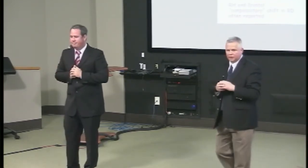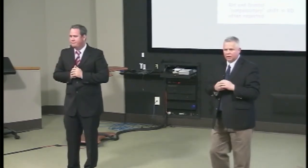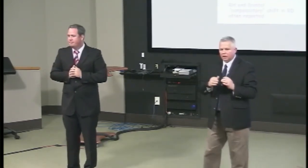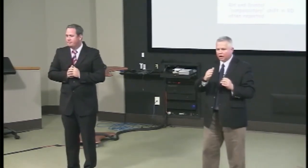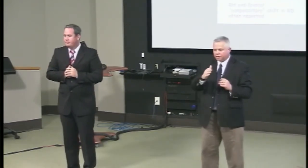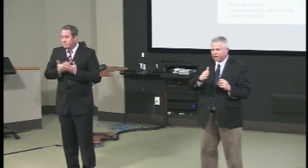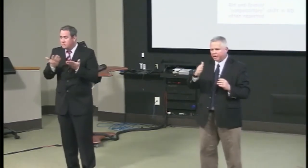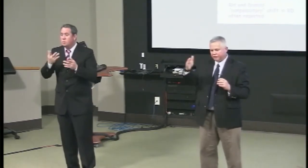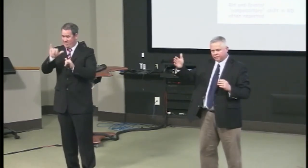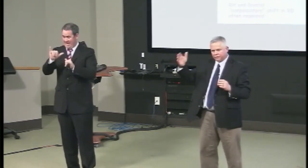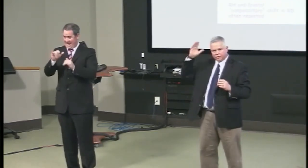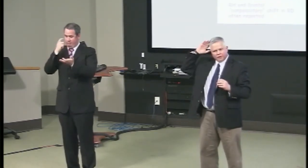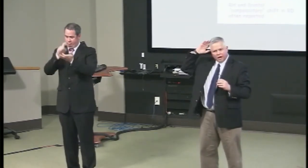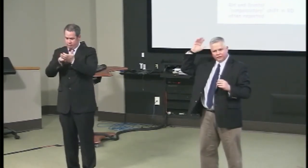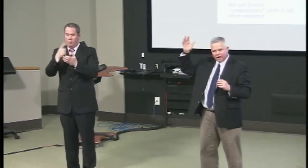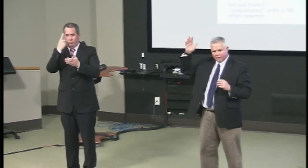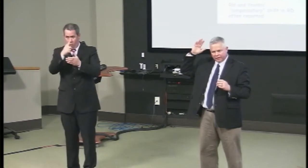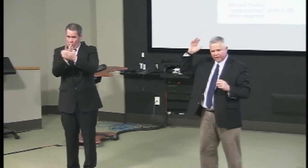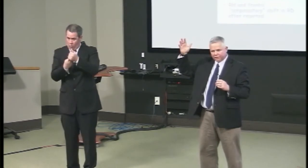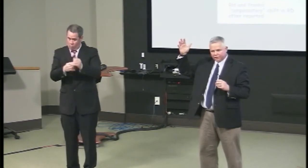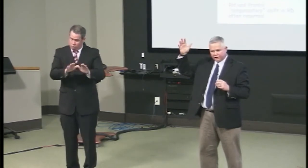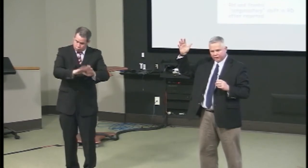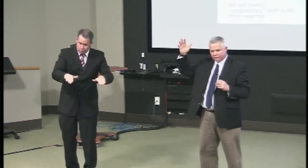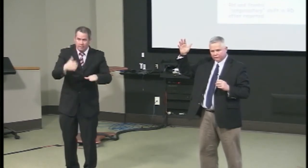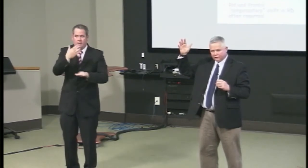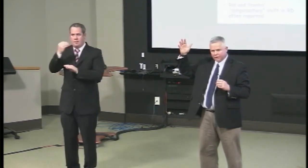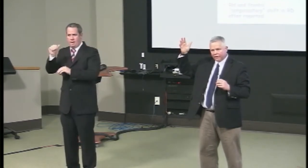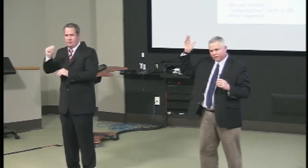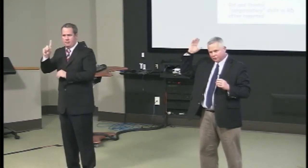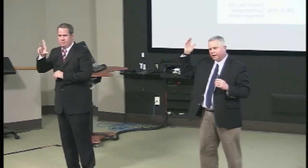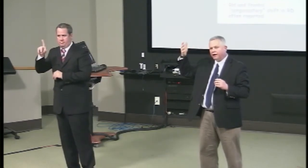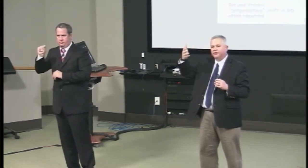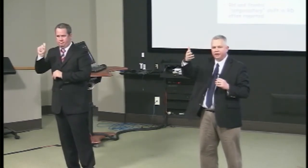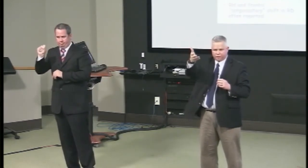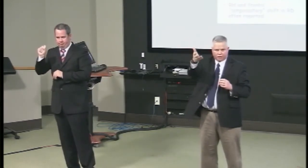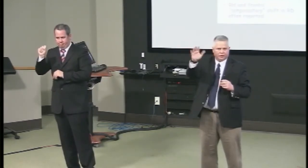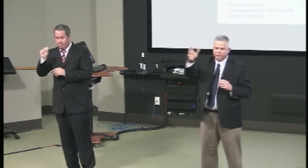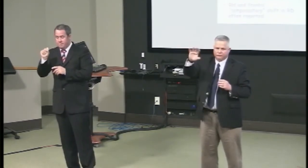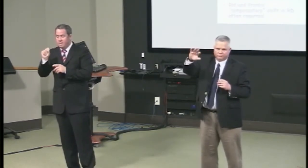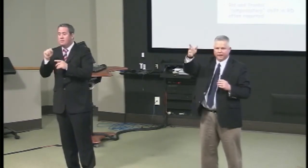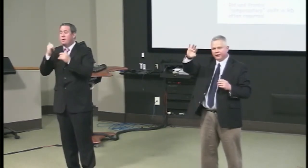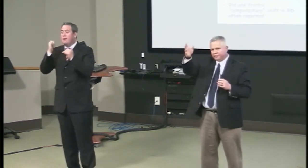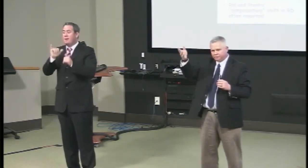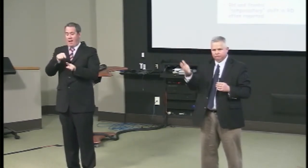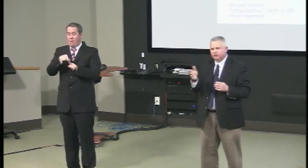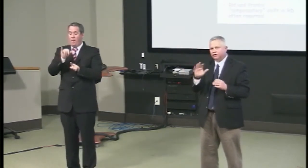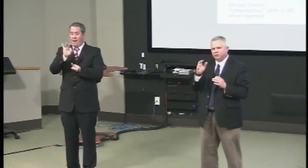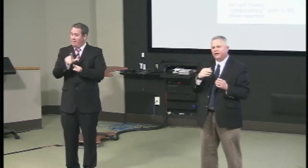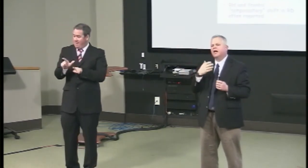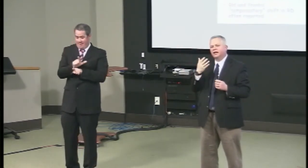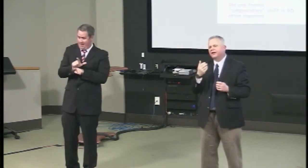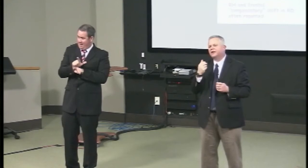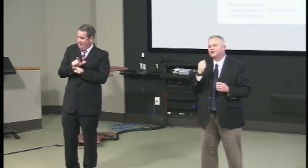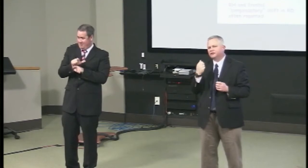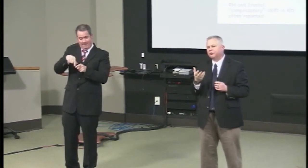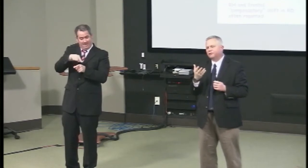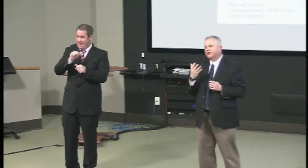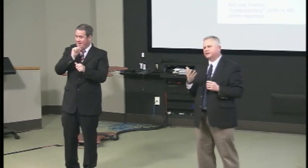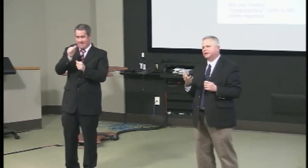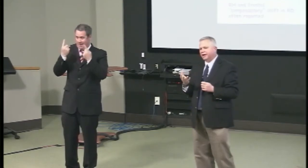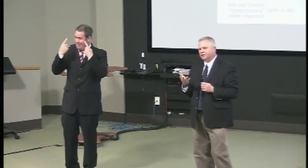see a shift to the non-dominant hemisphere, and certainly our data showed it, and others' data shows depending. I